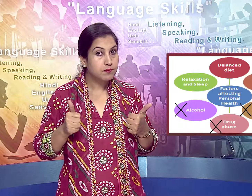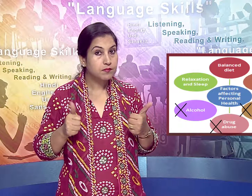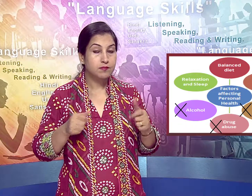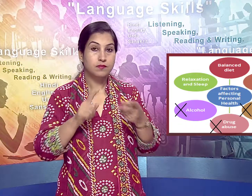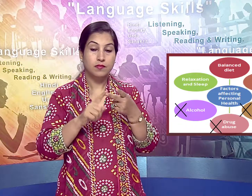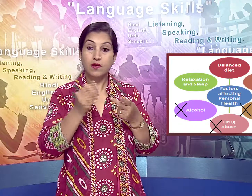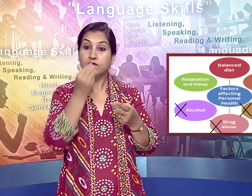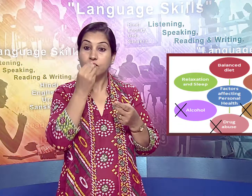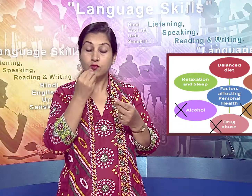balanced diet,